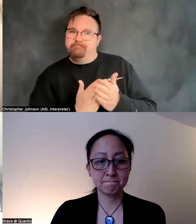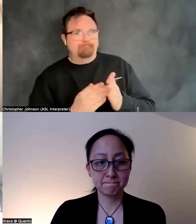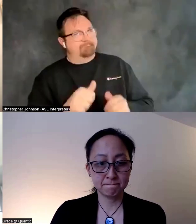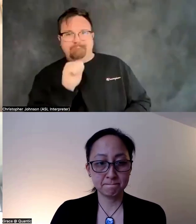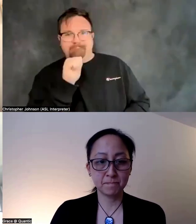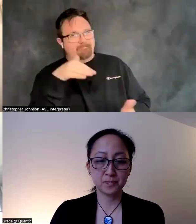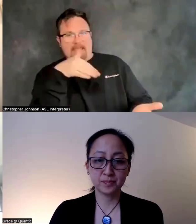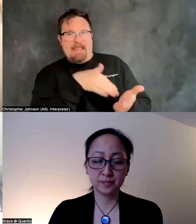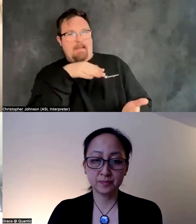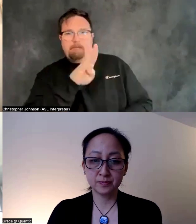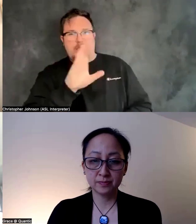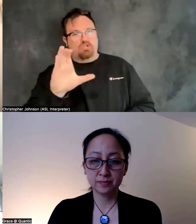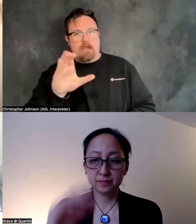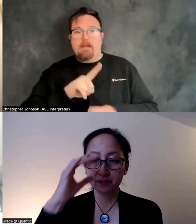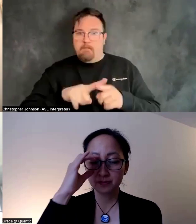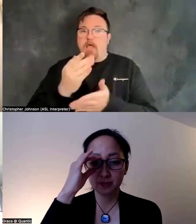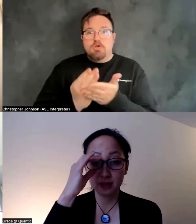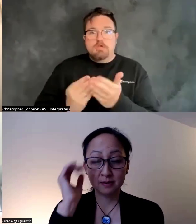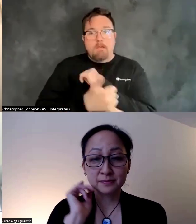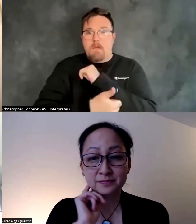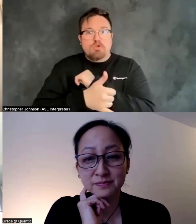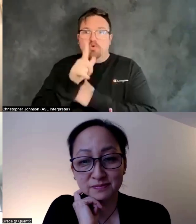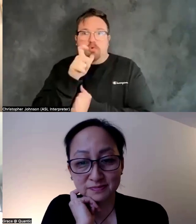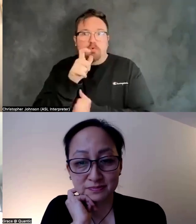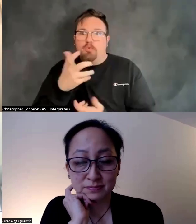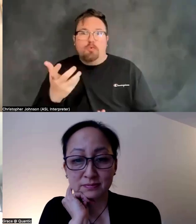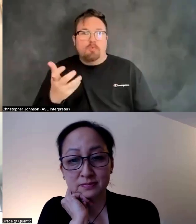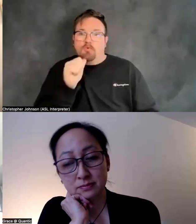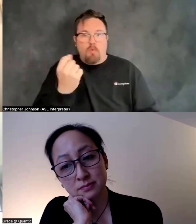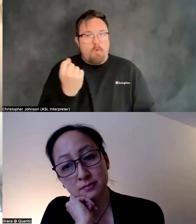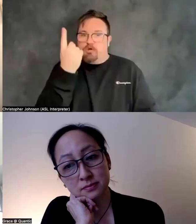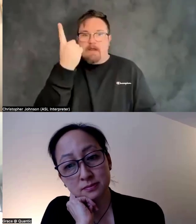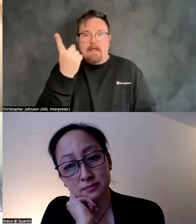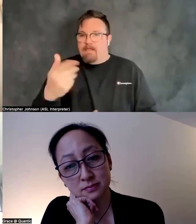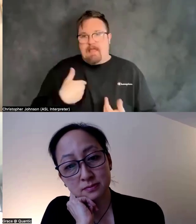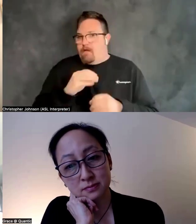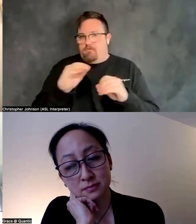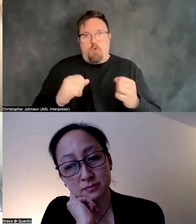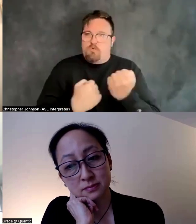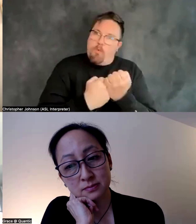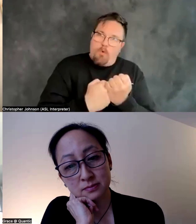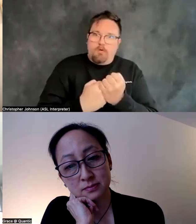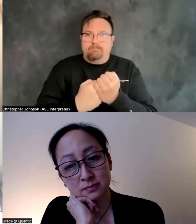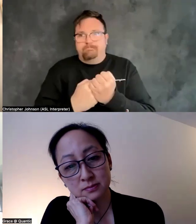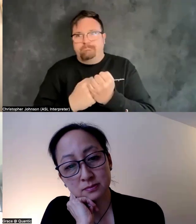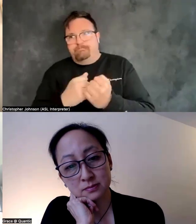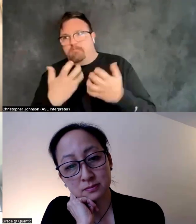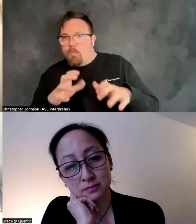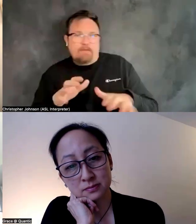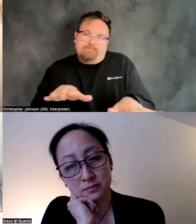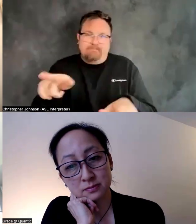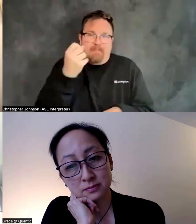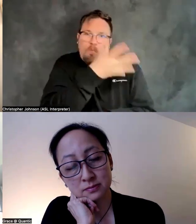But then there is a third set of countries who don't even clear the stand. They have absolutely no regulations around blockchain. Now that is where it becomes a